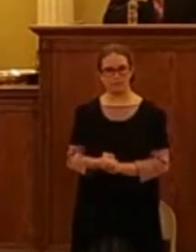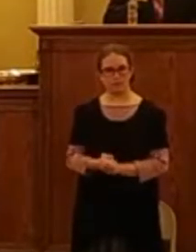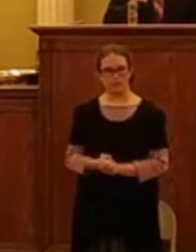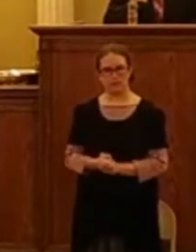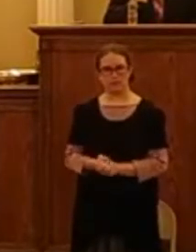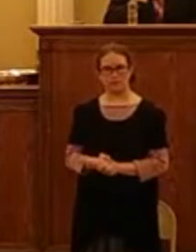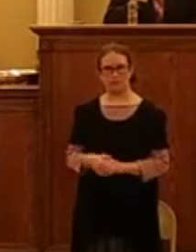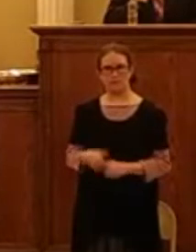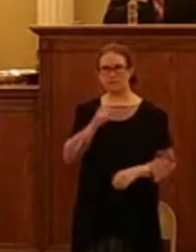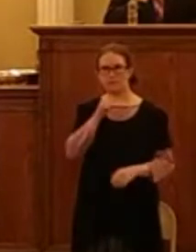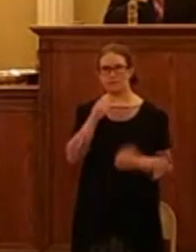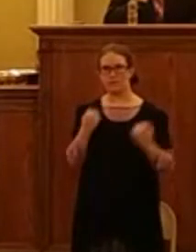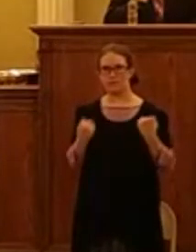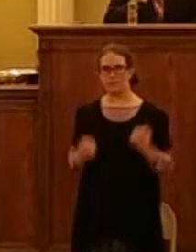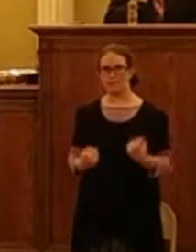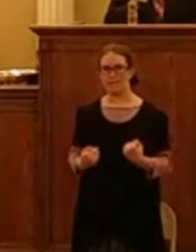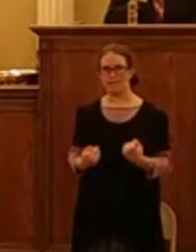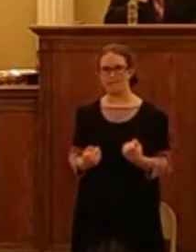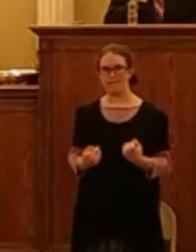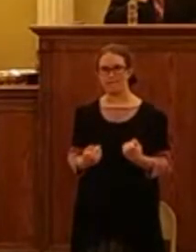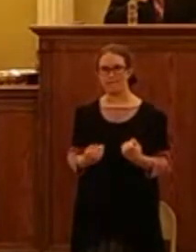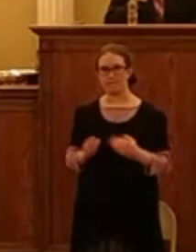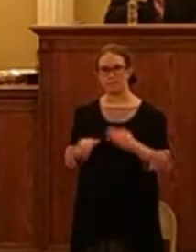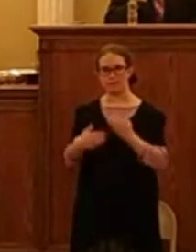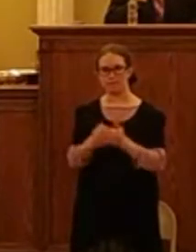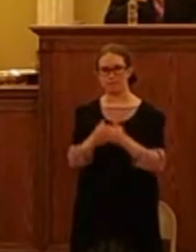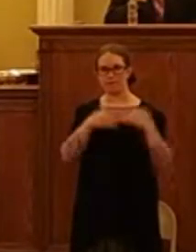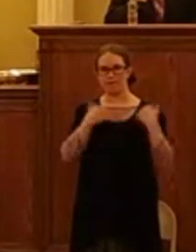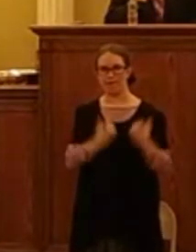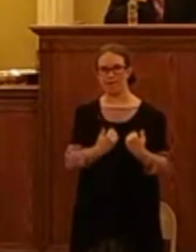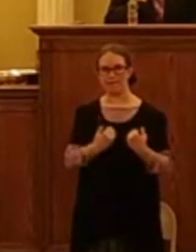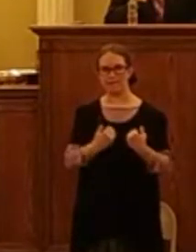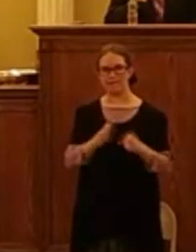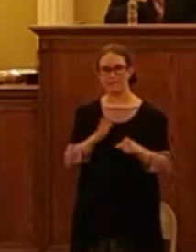If you don't have a genuine, heartfelt